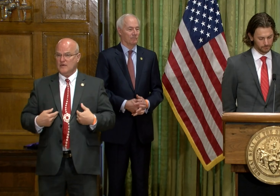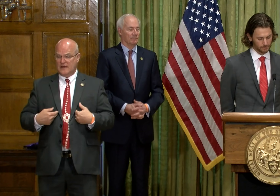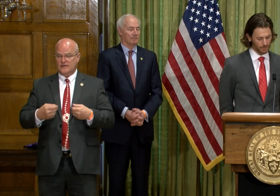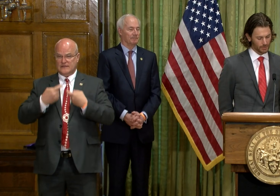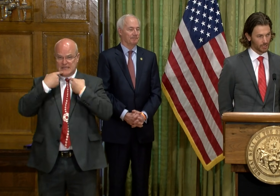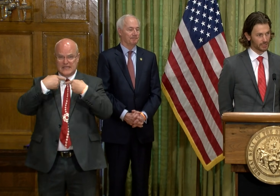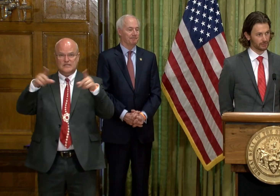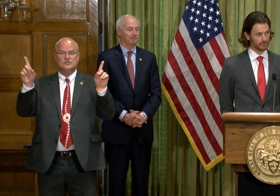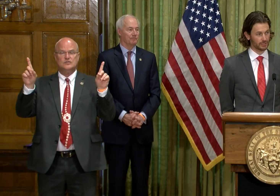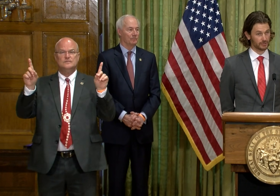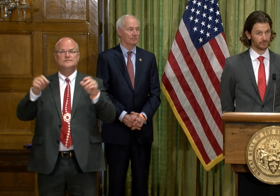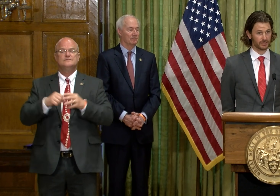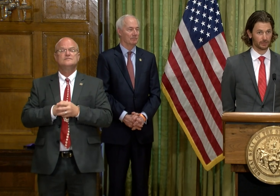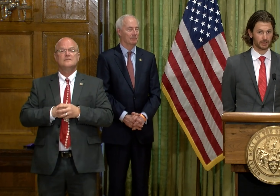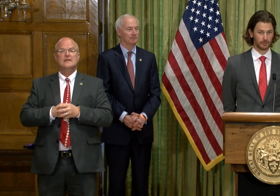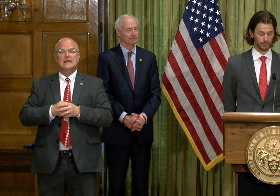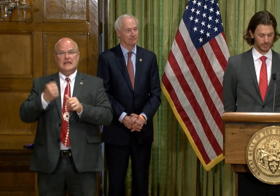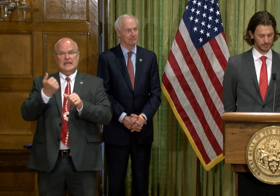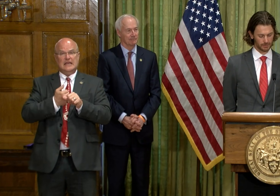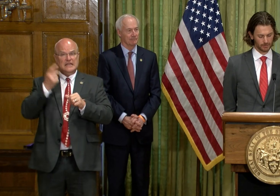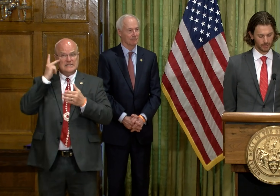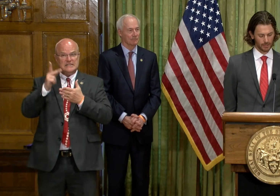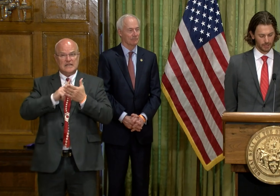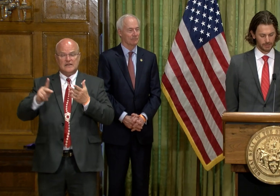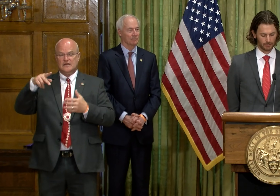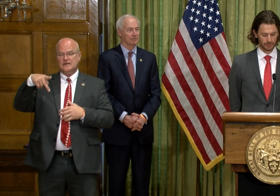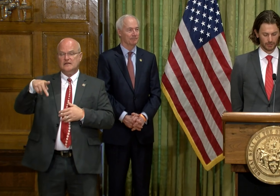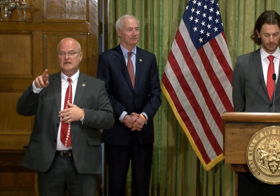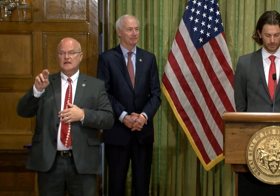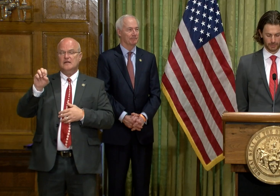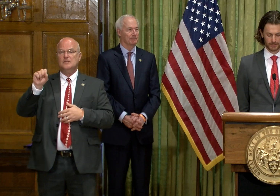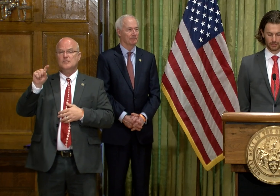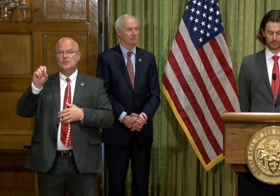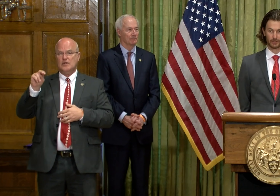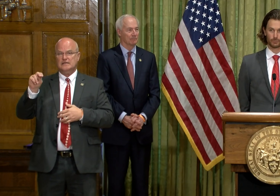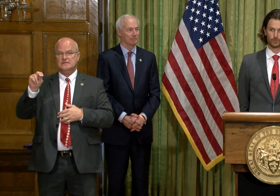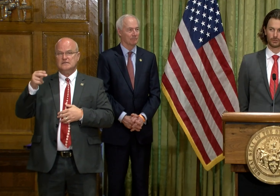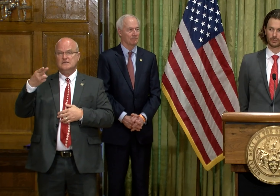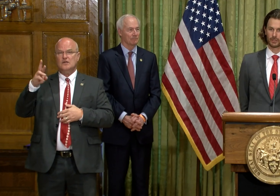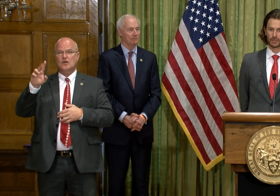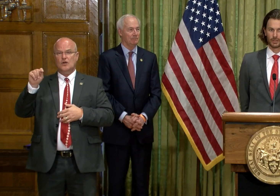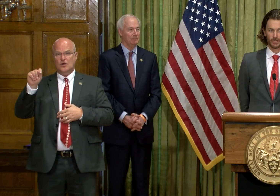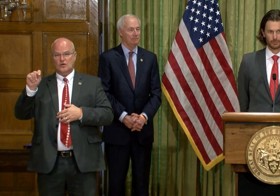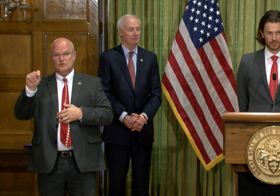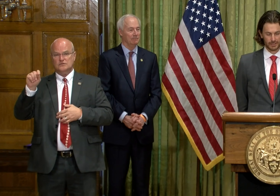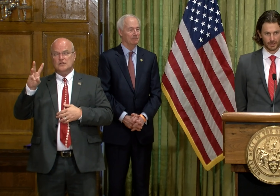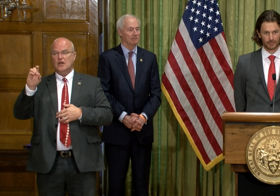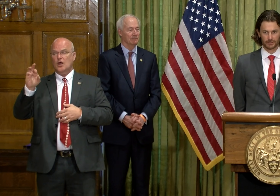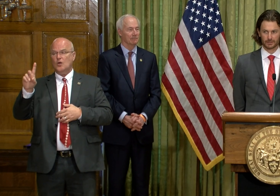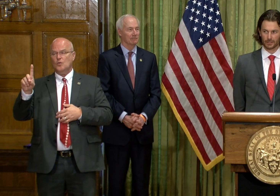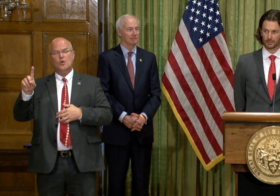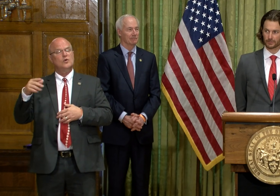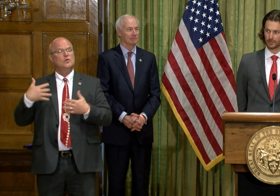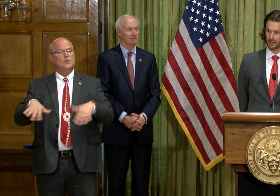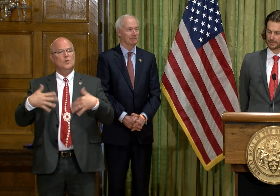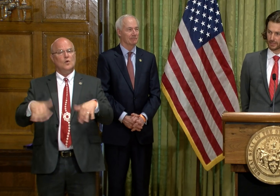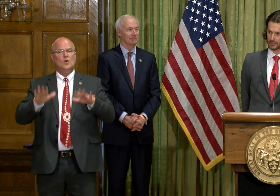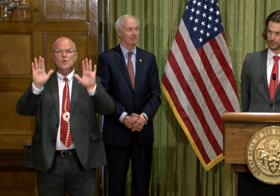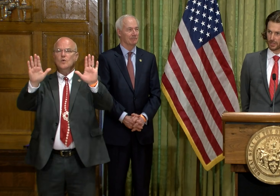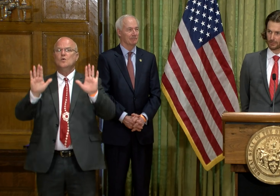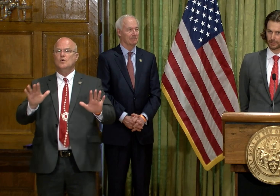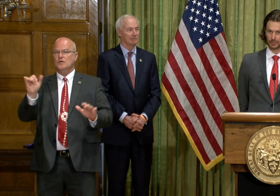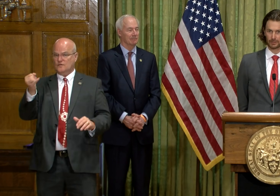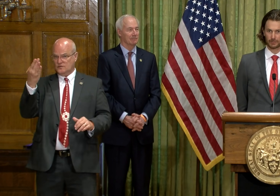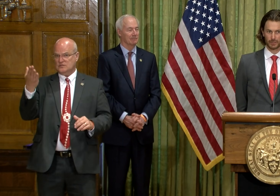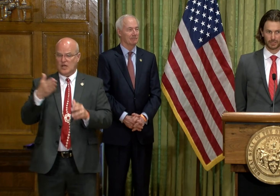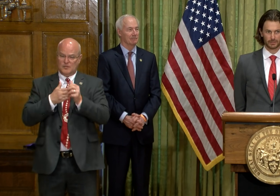issuing. Each of Secretary Preston, Secretary Hurst, and Secretary Ward, I must say, is doing an